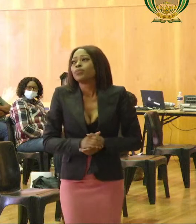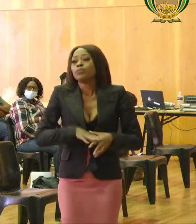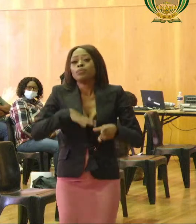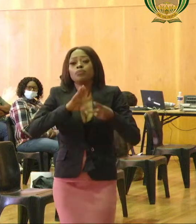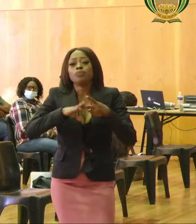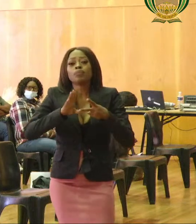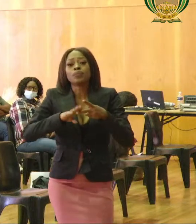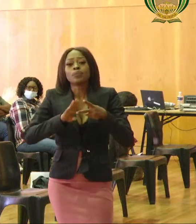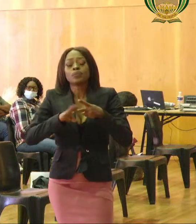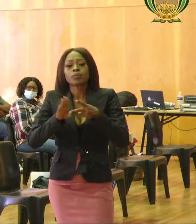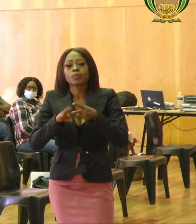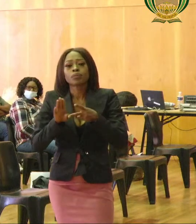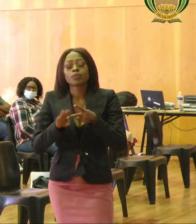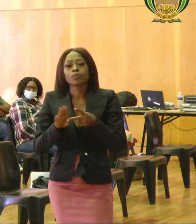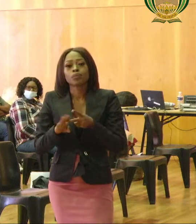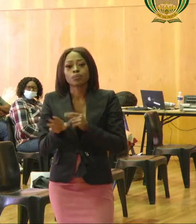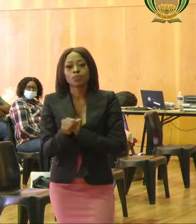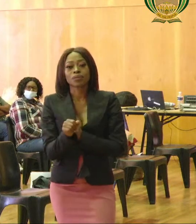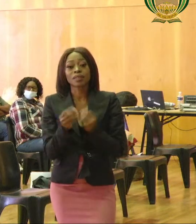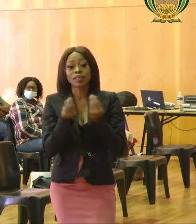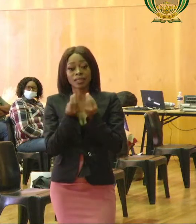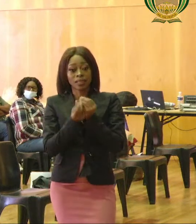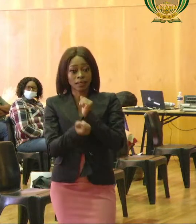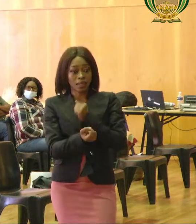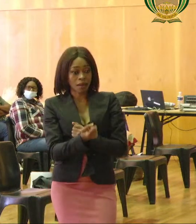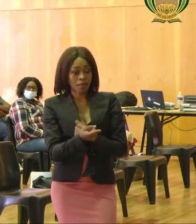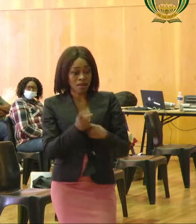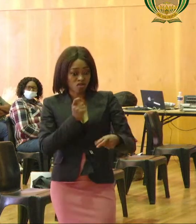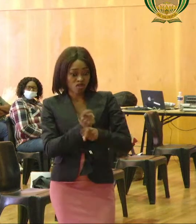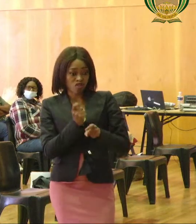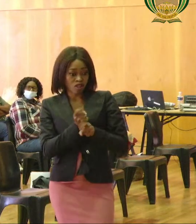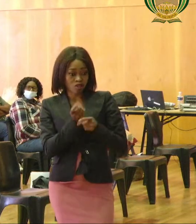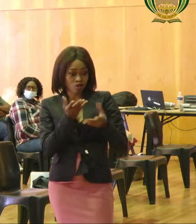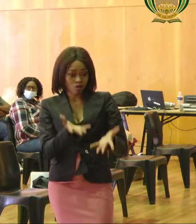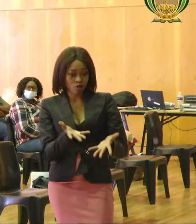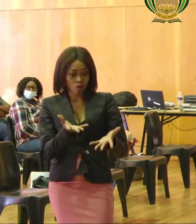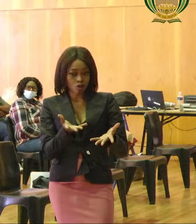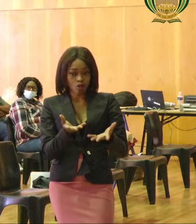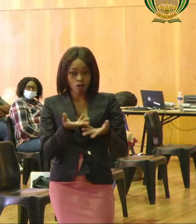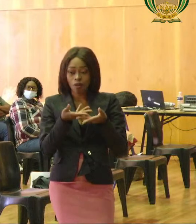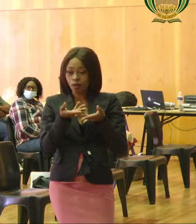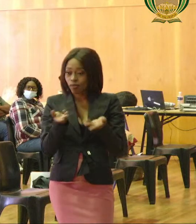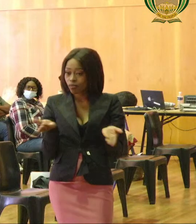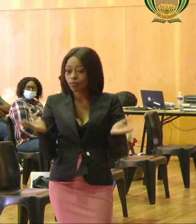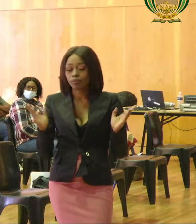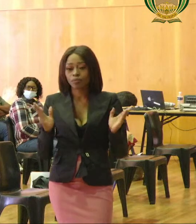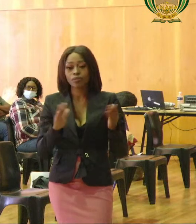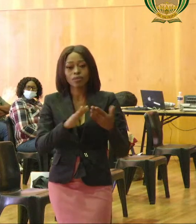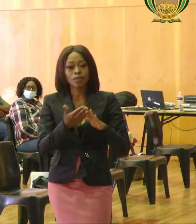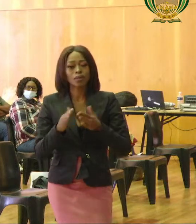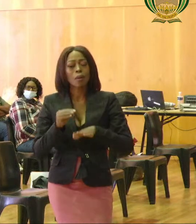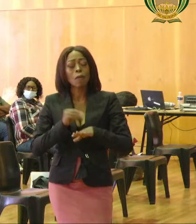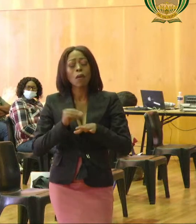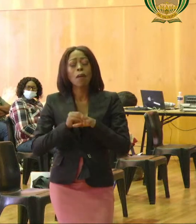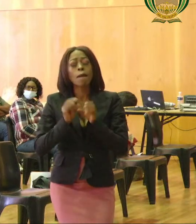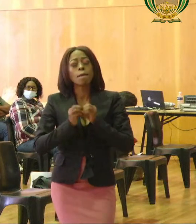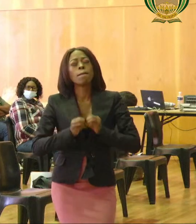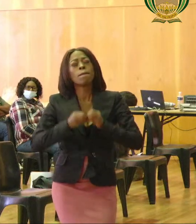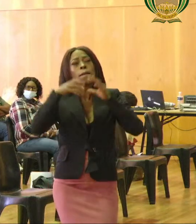Okwesibini into ebangela ukuthi kube nzima kangaka apha ekuhlaleni kwindawo yonke sineproblem yento